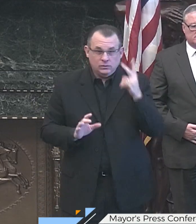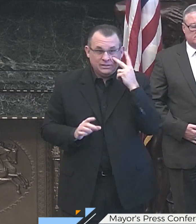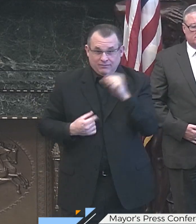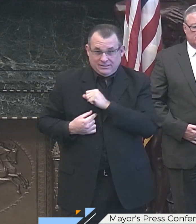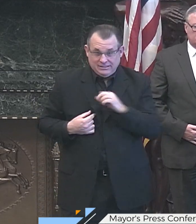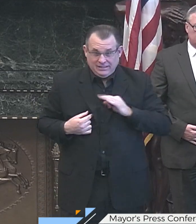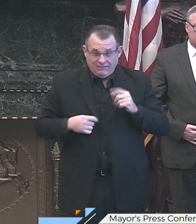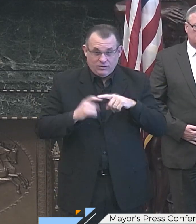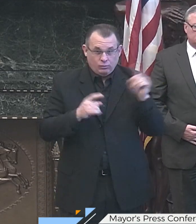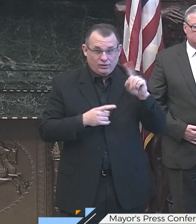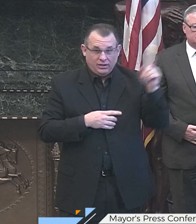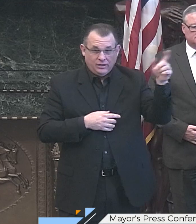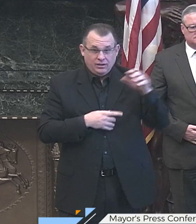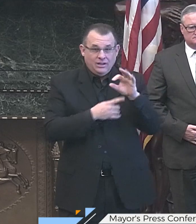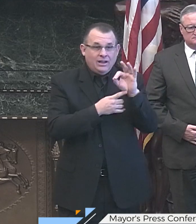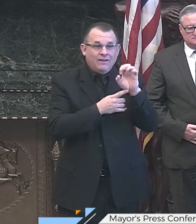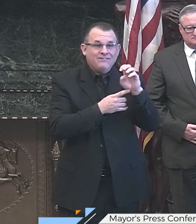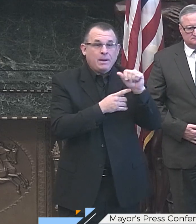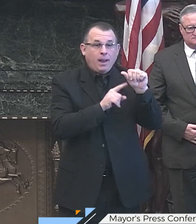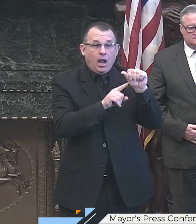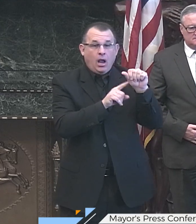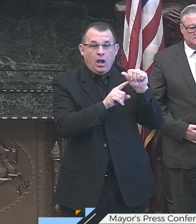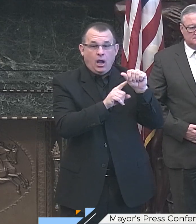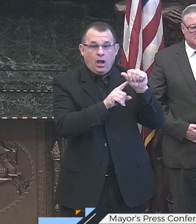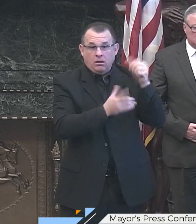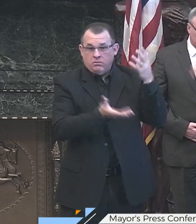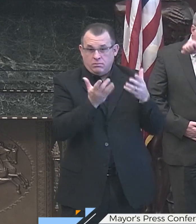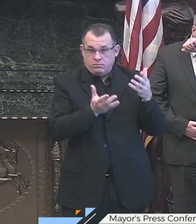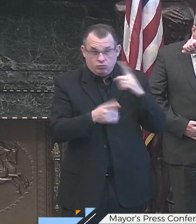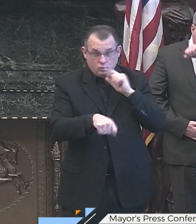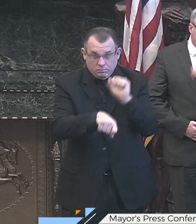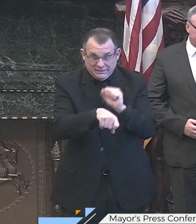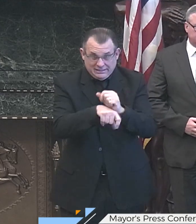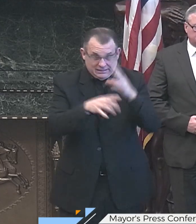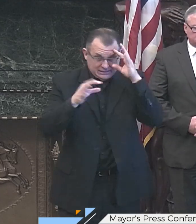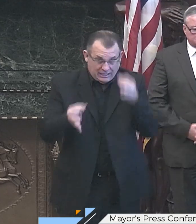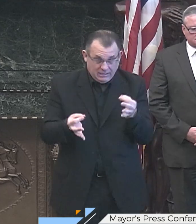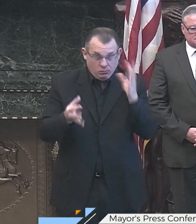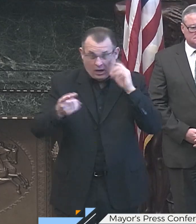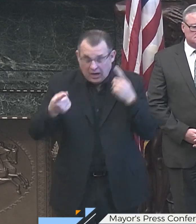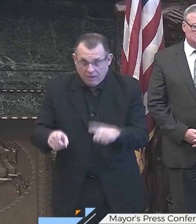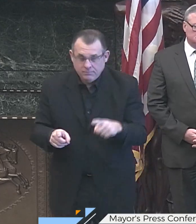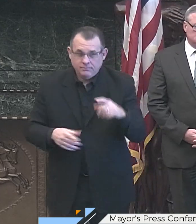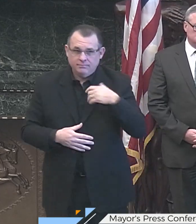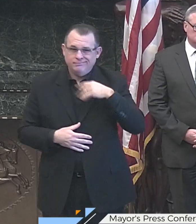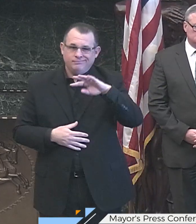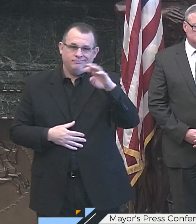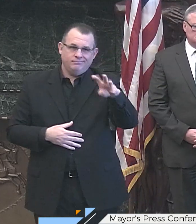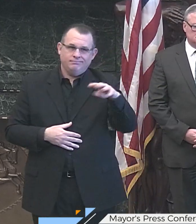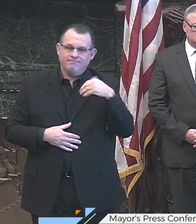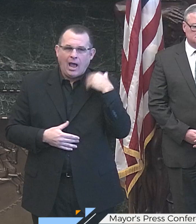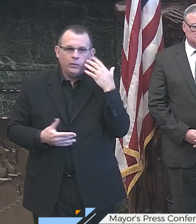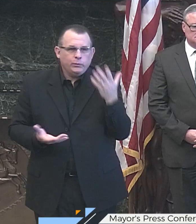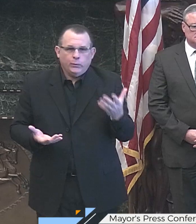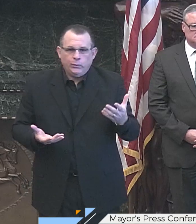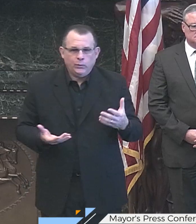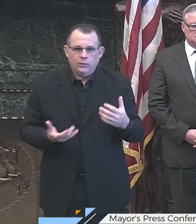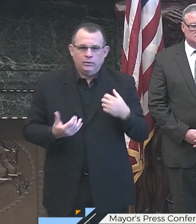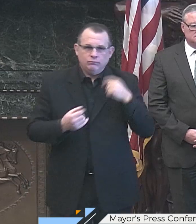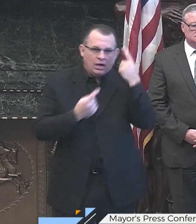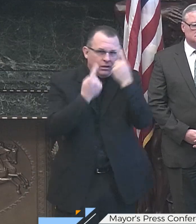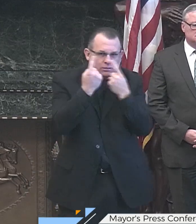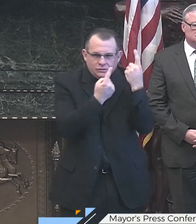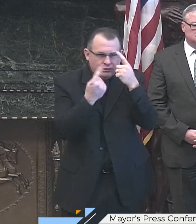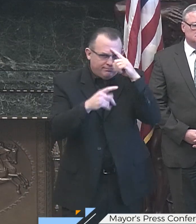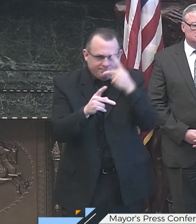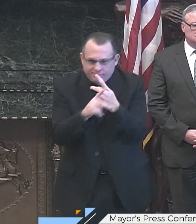but we also recognize that may not happen, and so we are currently considering our staffing options and about how we make